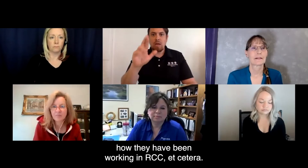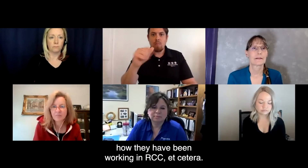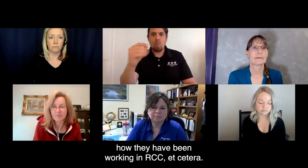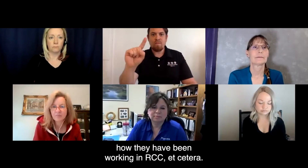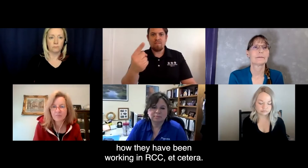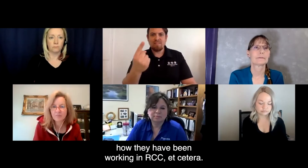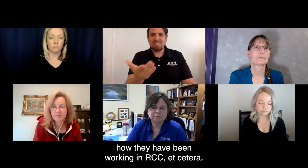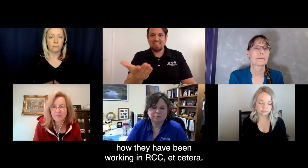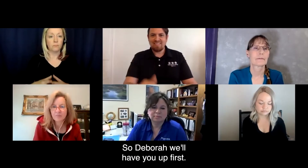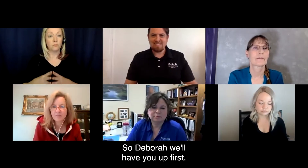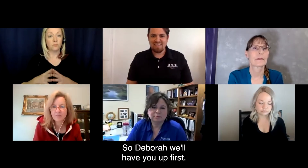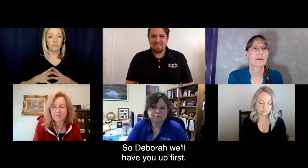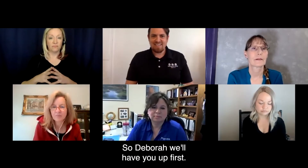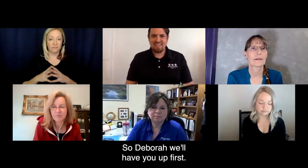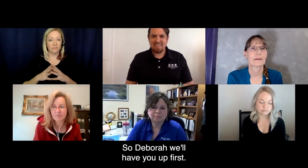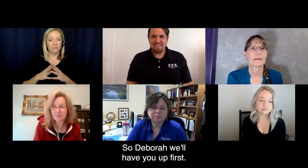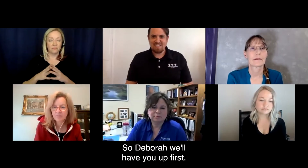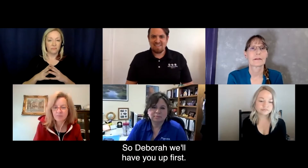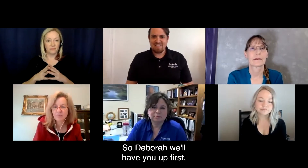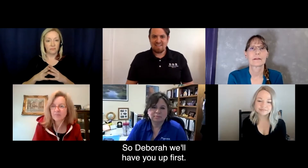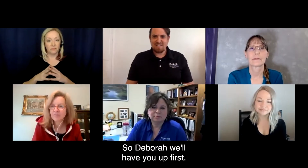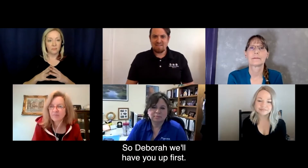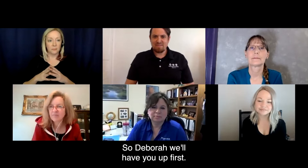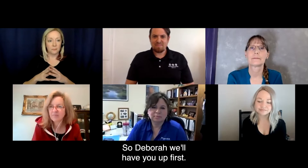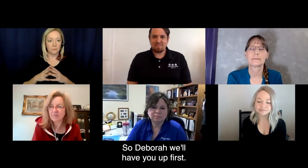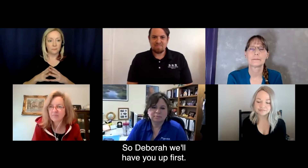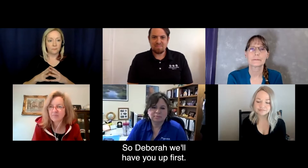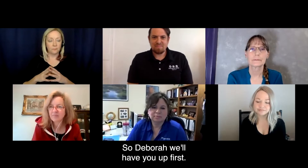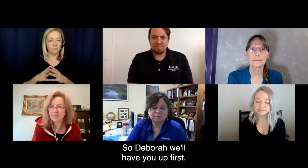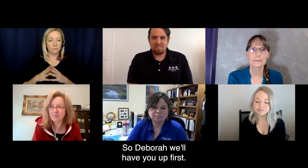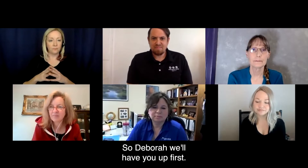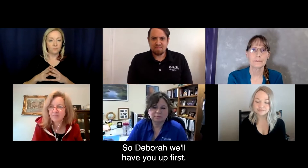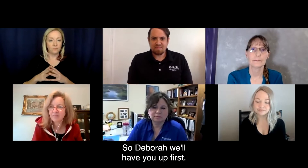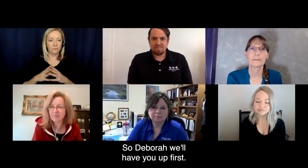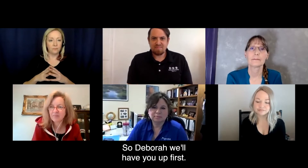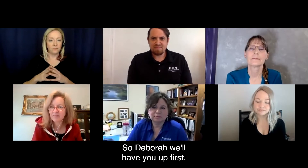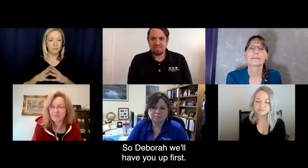in RCC, etc. So, Deborah, we'll have you up first.